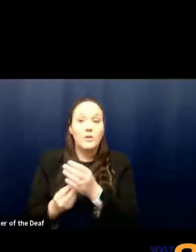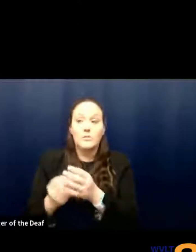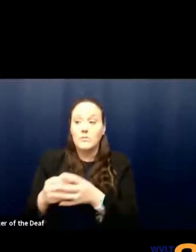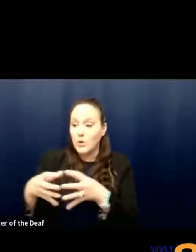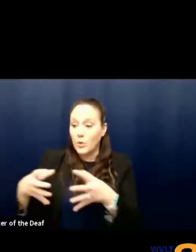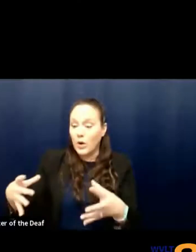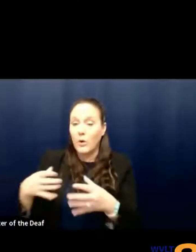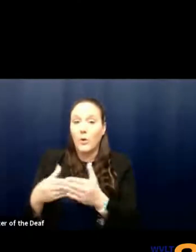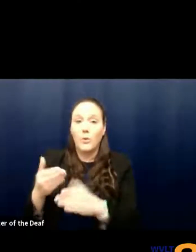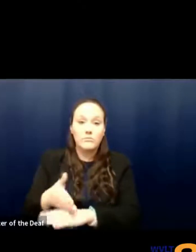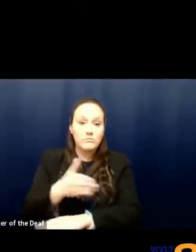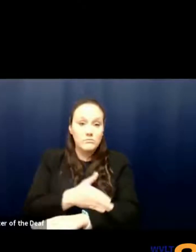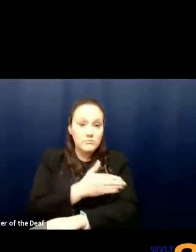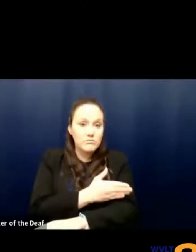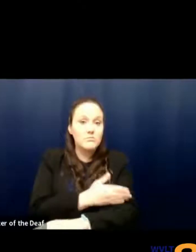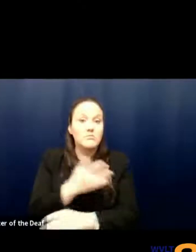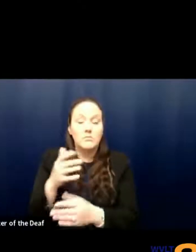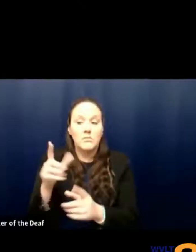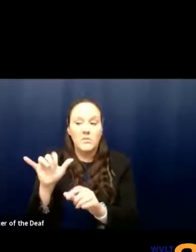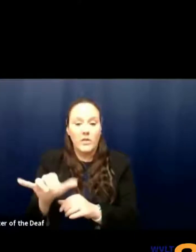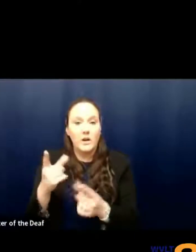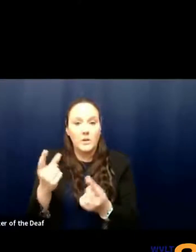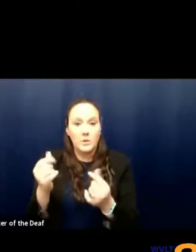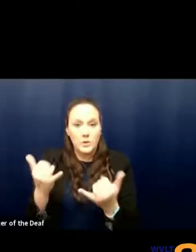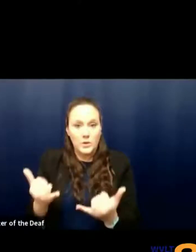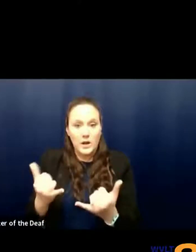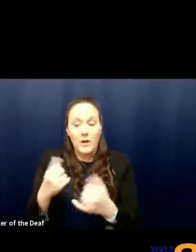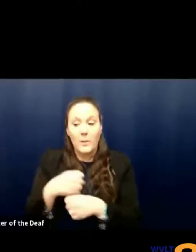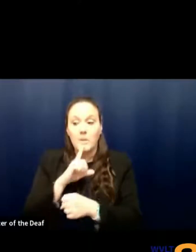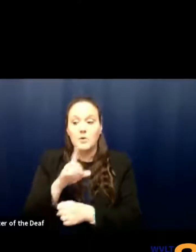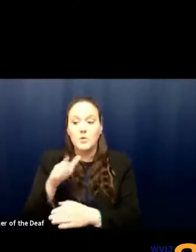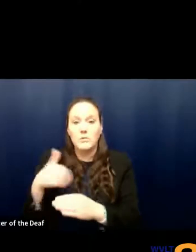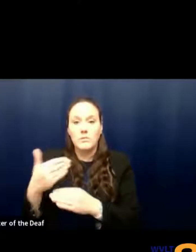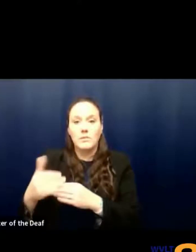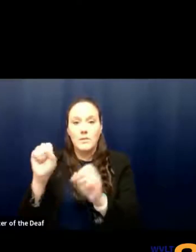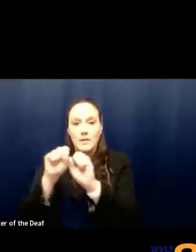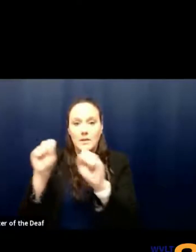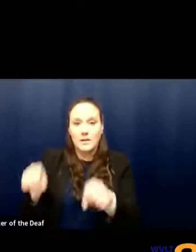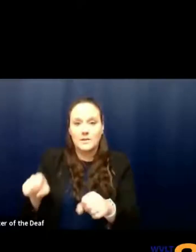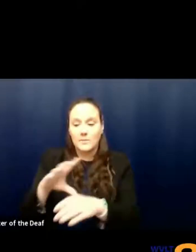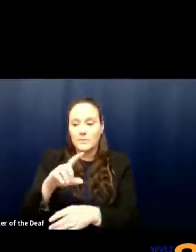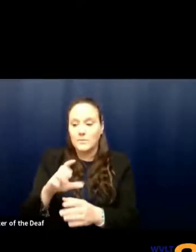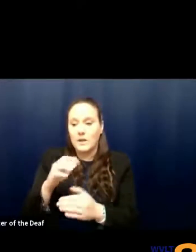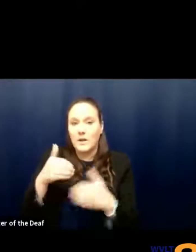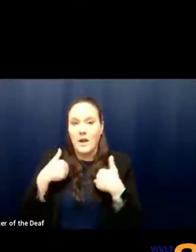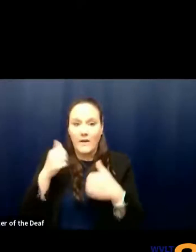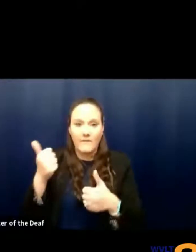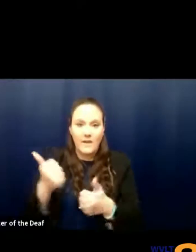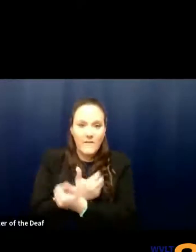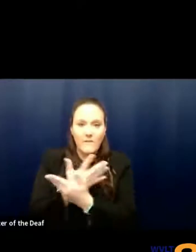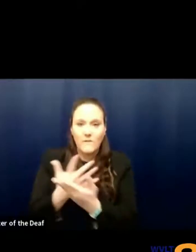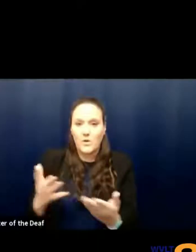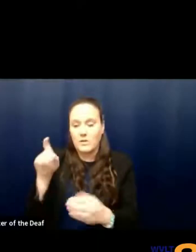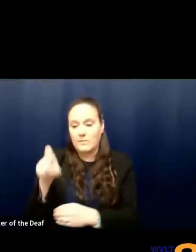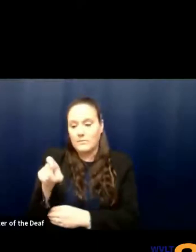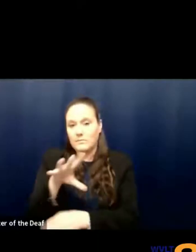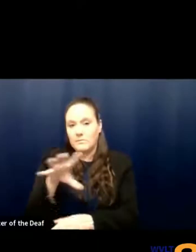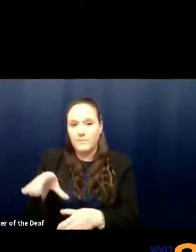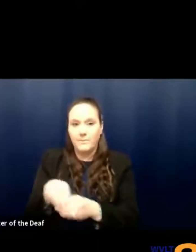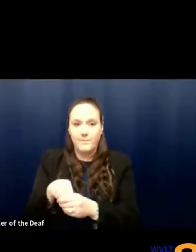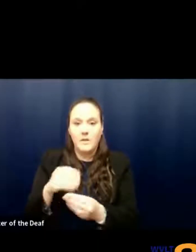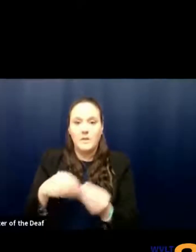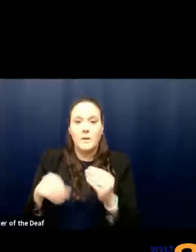really trying to improve and make sure that the next system that we put into place has all of the things in it that we will need to be able to make this more efficient. But sometimes